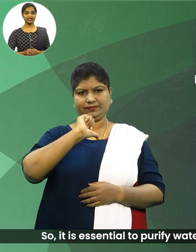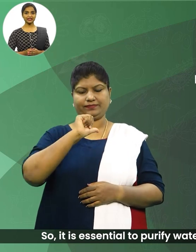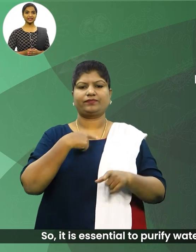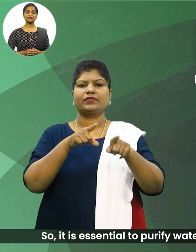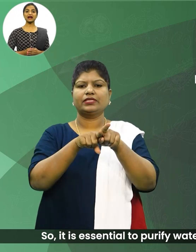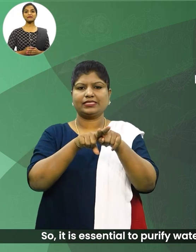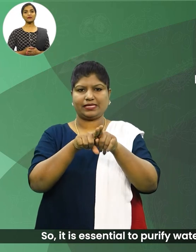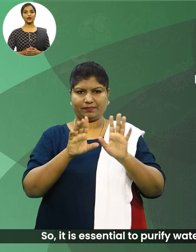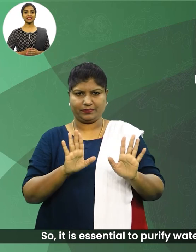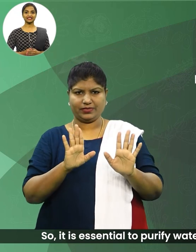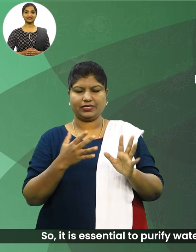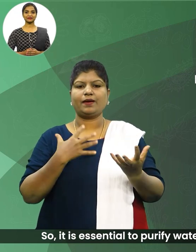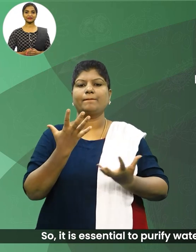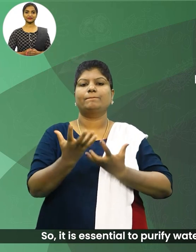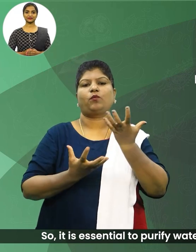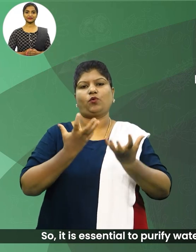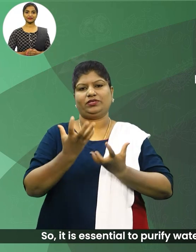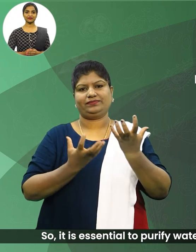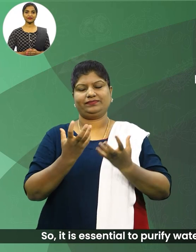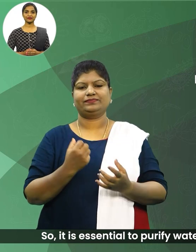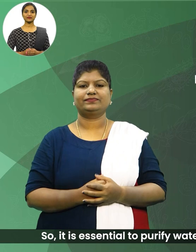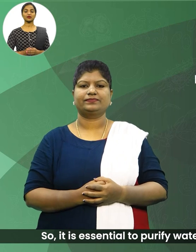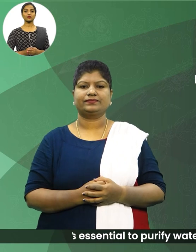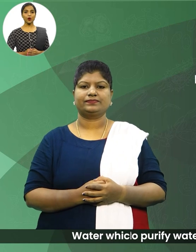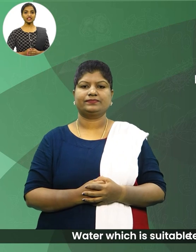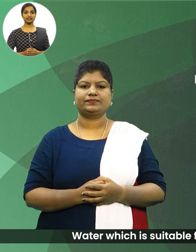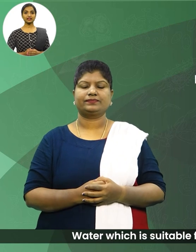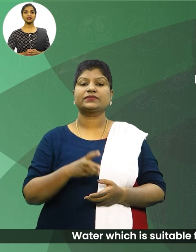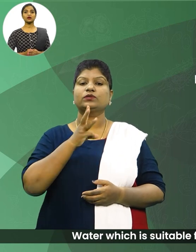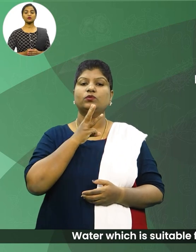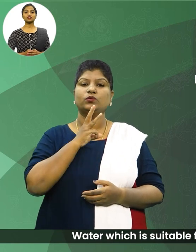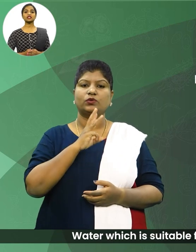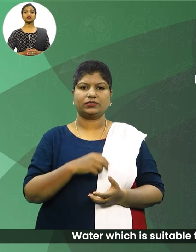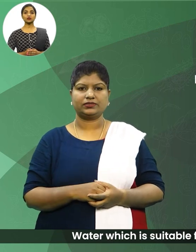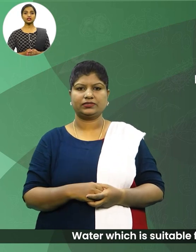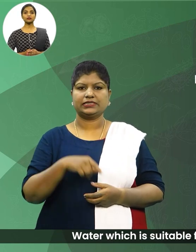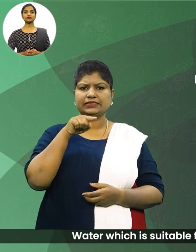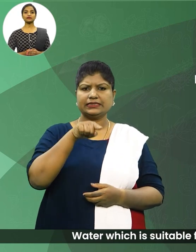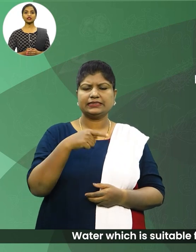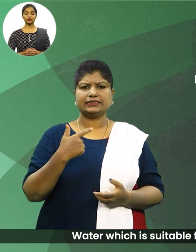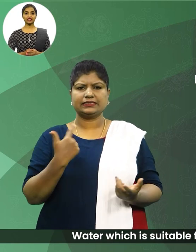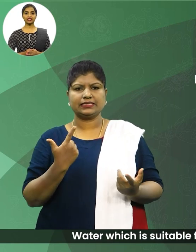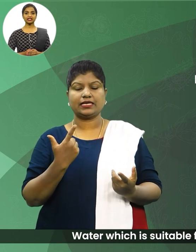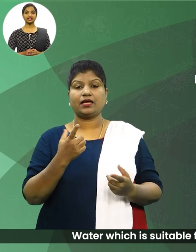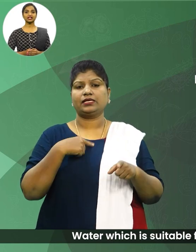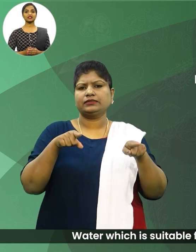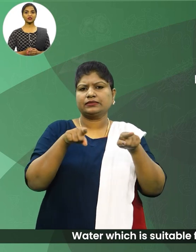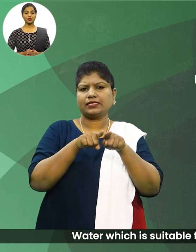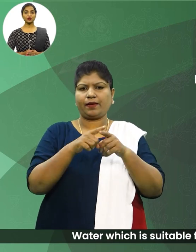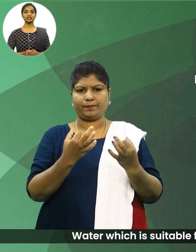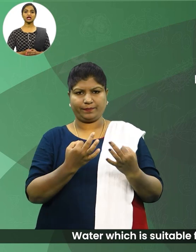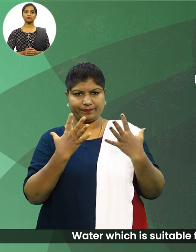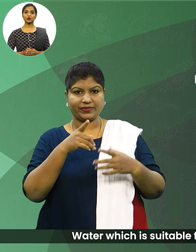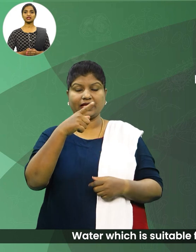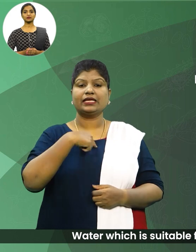example, by boiling. Water which is suitable for drinking is